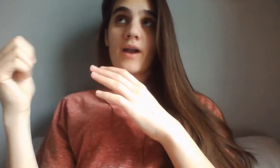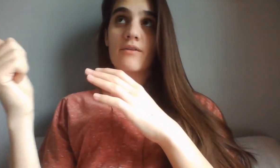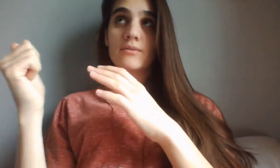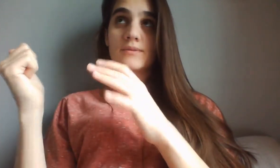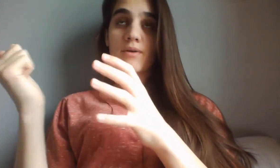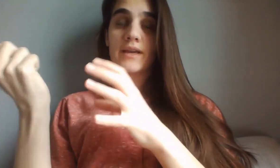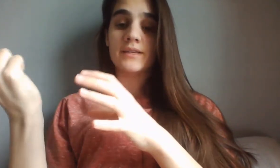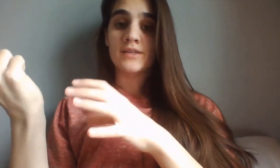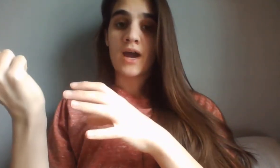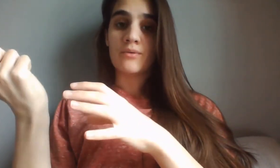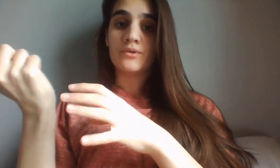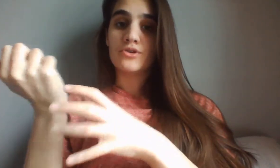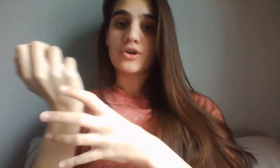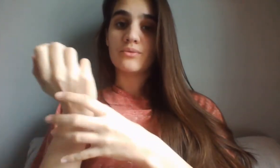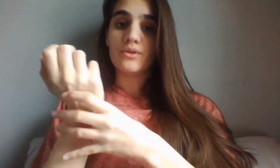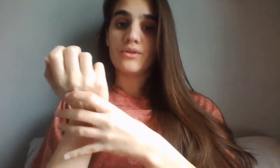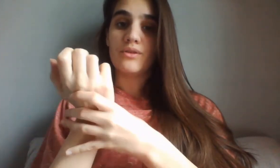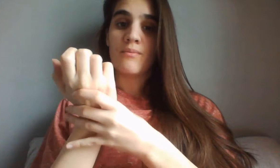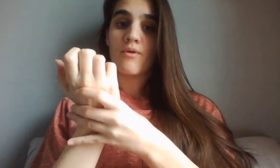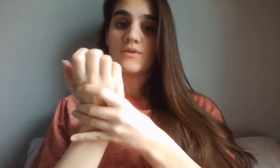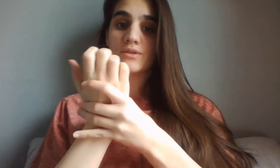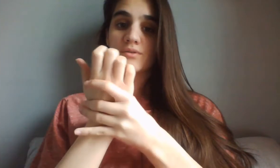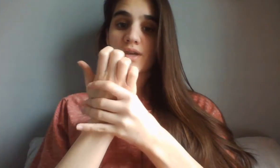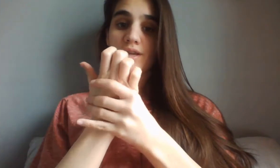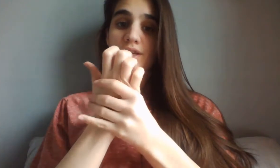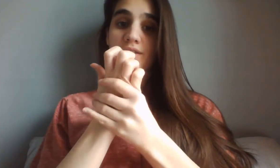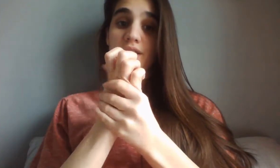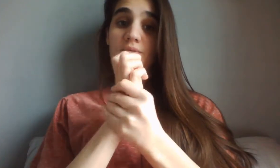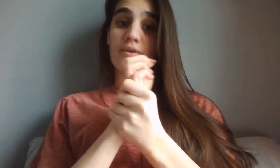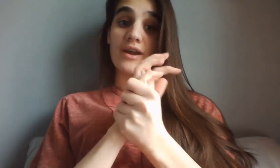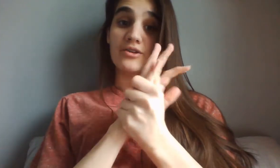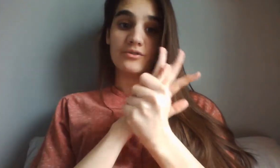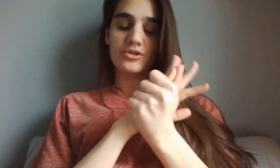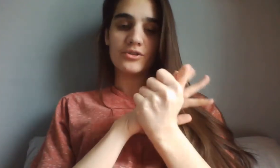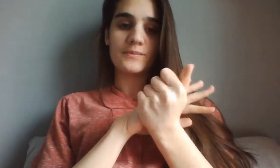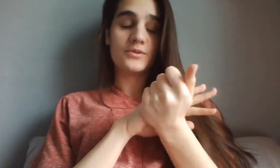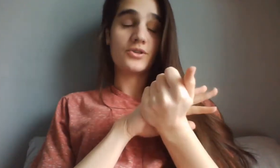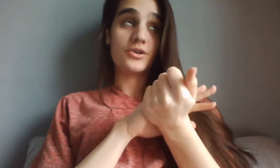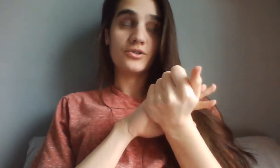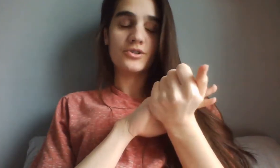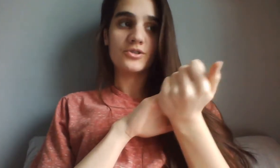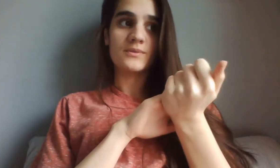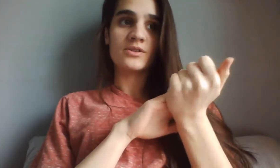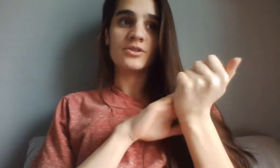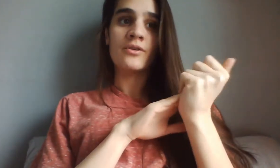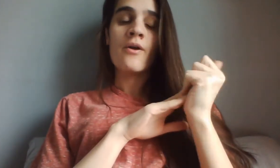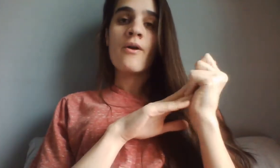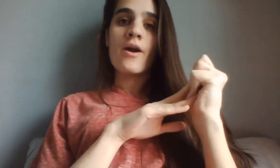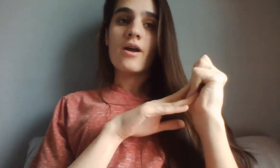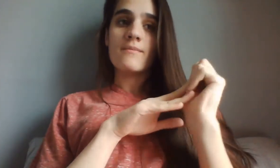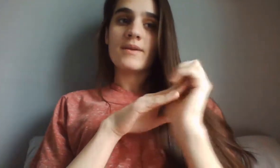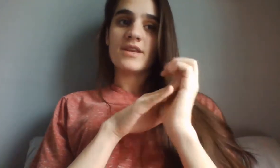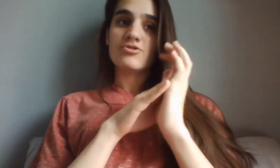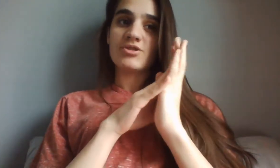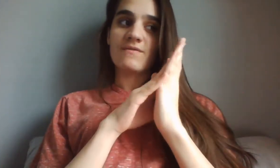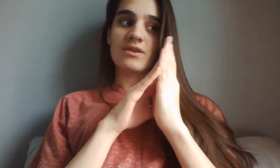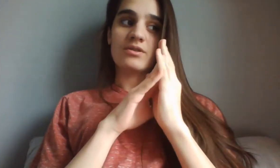Carol was breaking down and showed the more physical side, and I think it created a good juxtaposition and made it interesting for the audience.